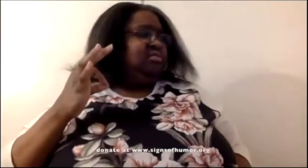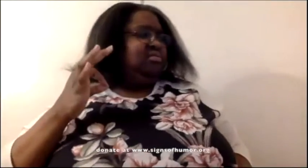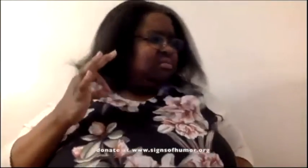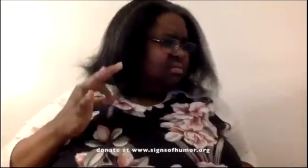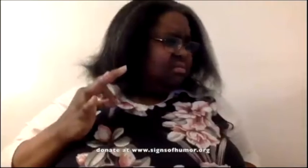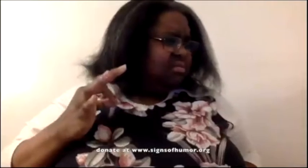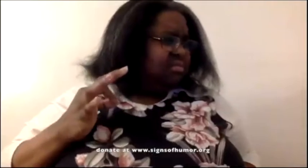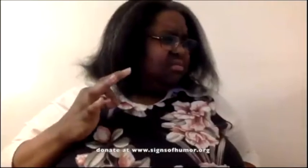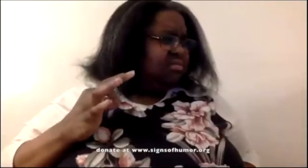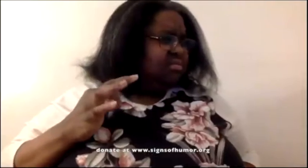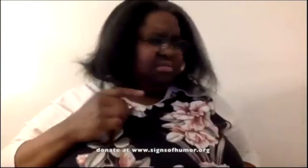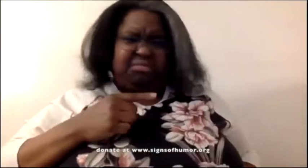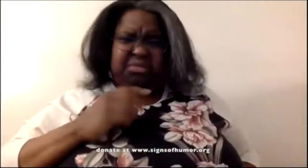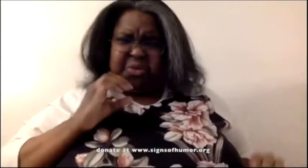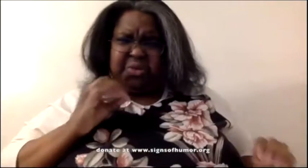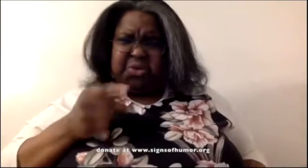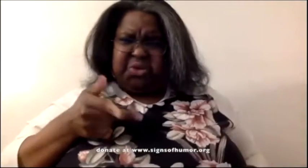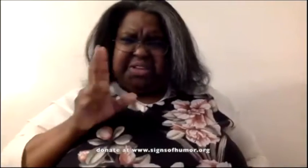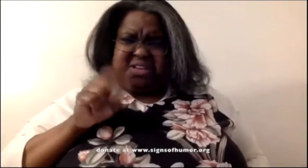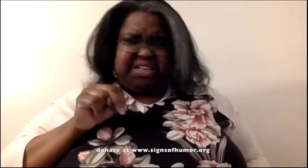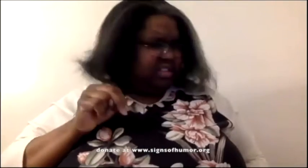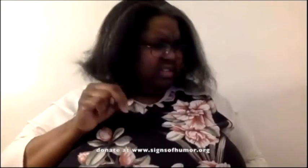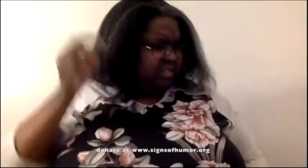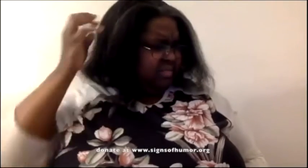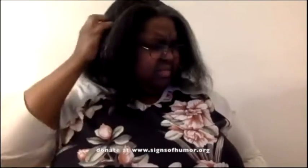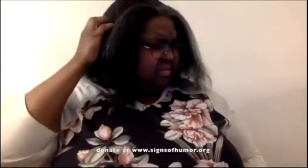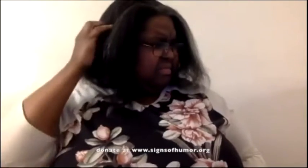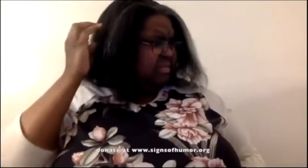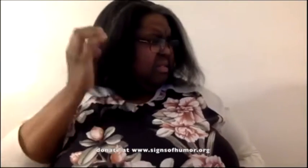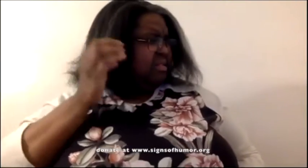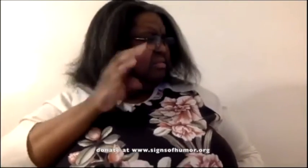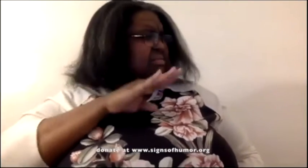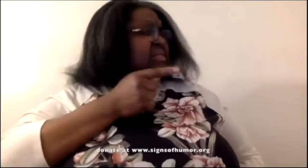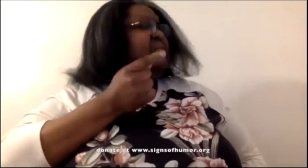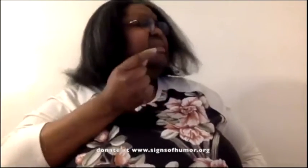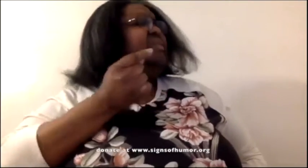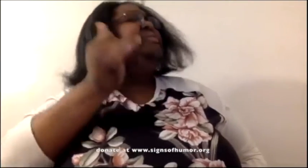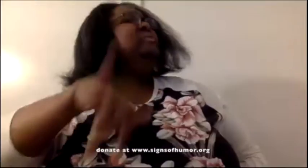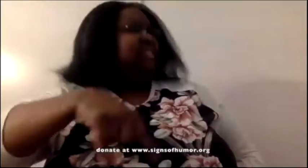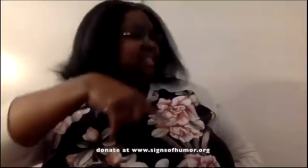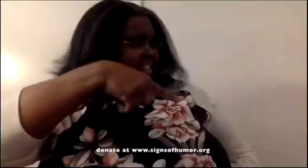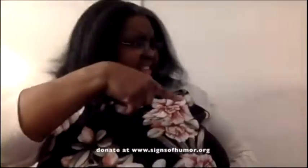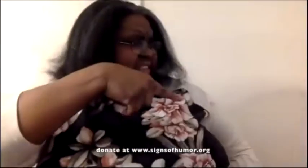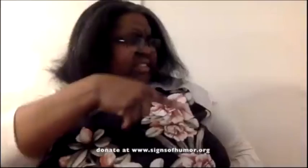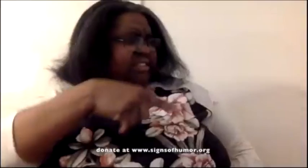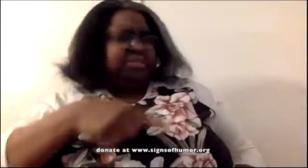them, and then all of a sudden, they notice he doesn't have guns in his